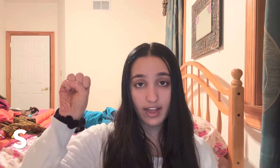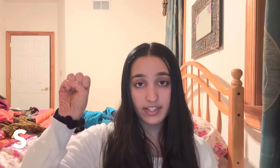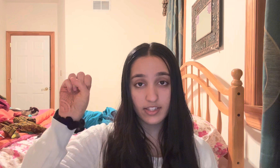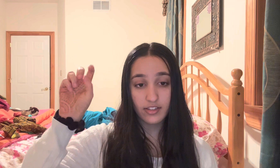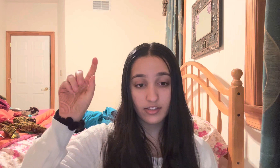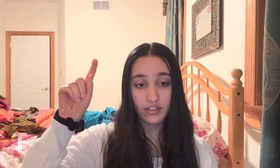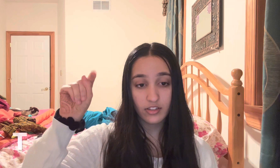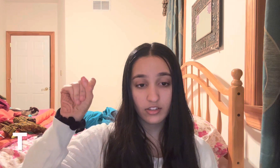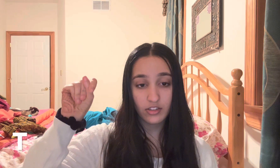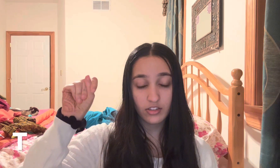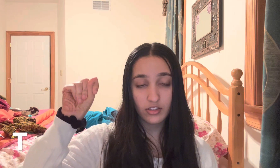S,